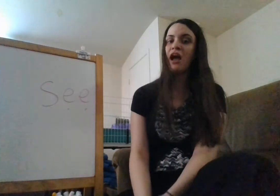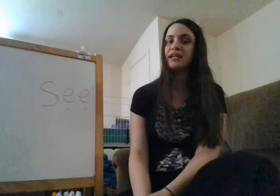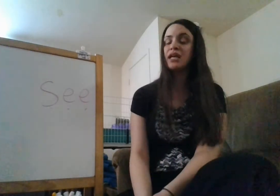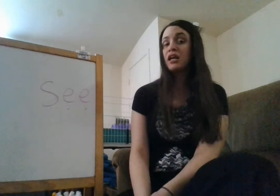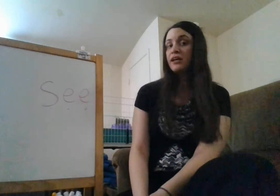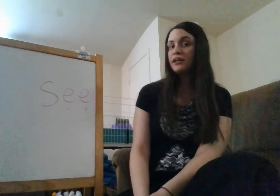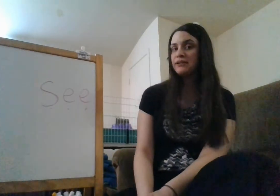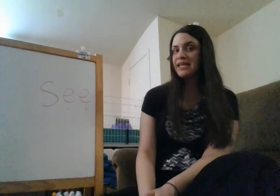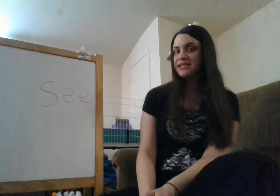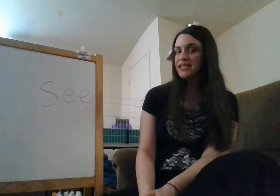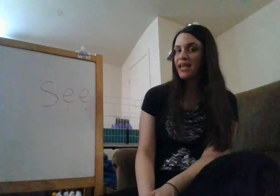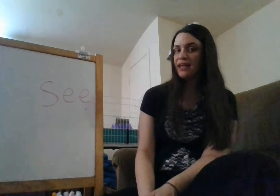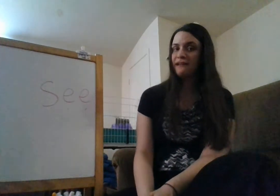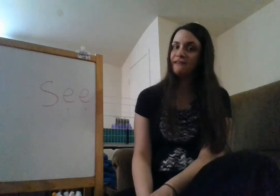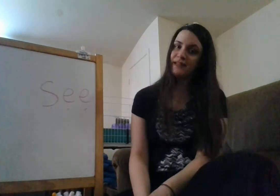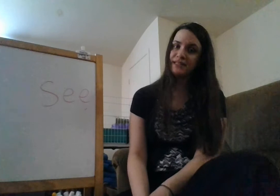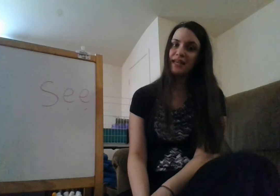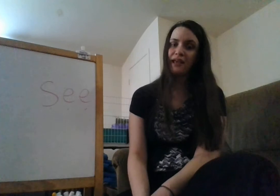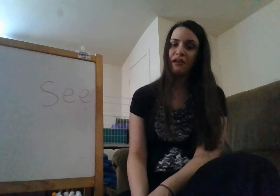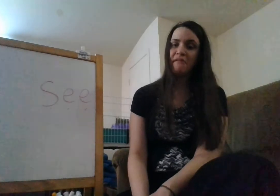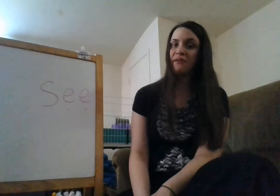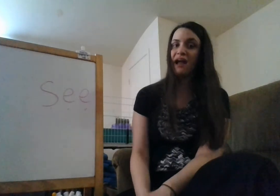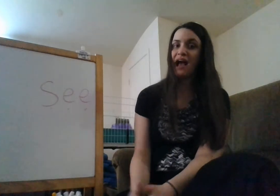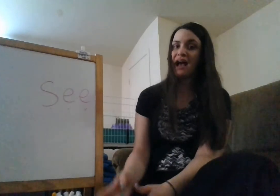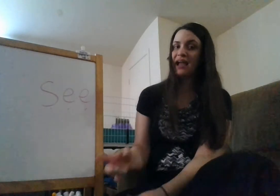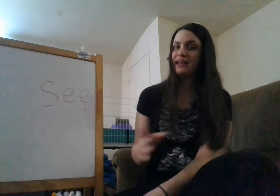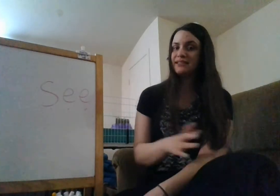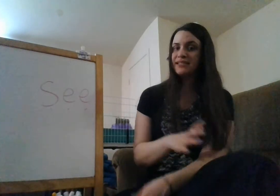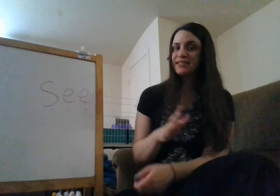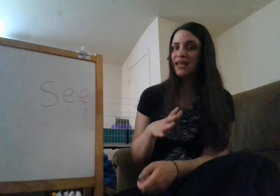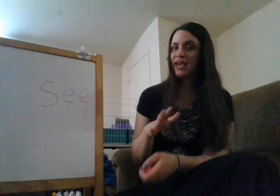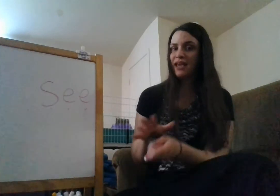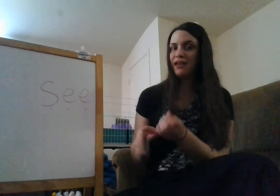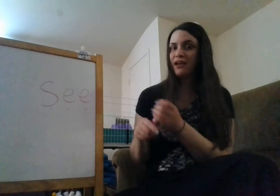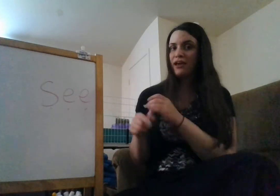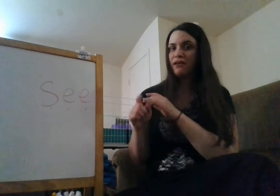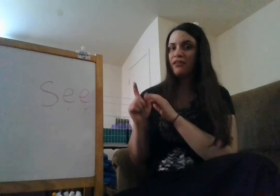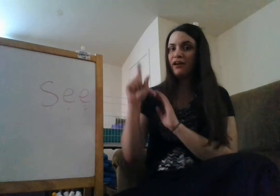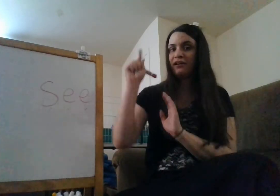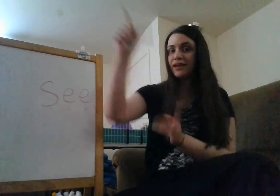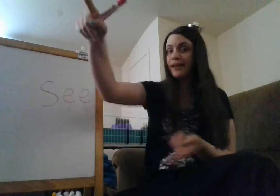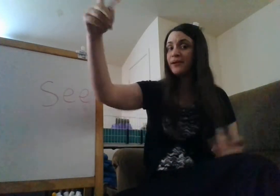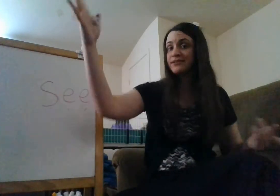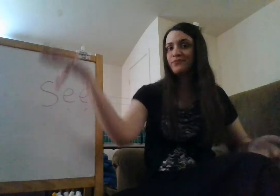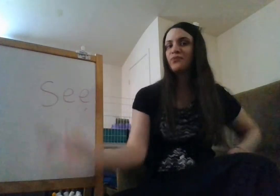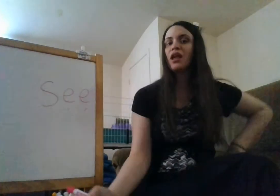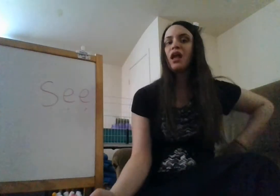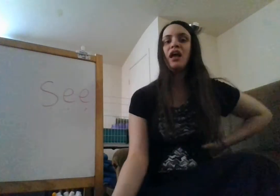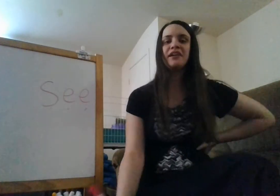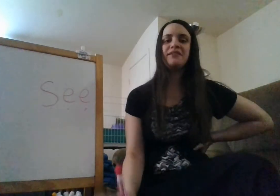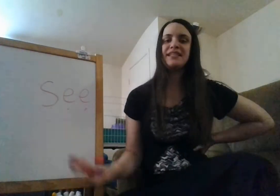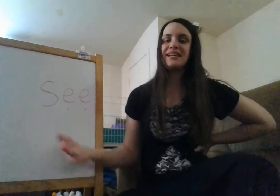eyes. Can we say see? See. Or I see the guinea pigs. Can we say